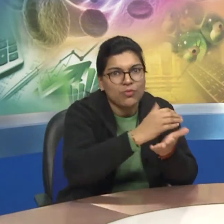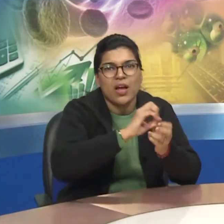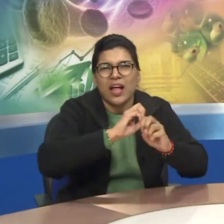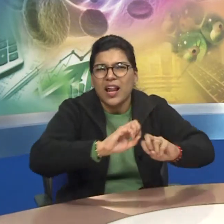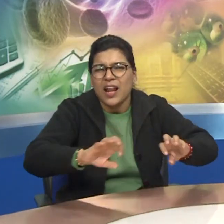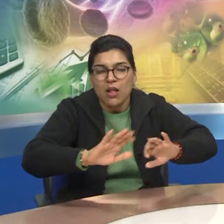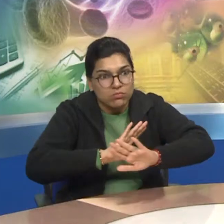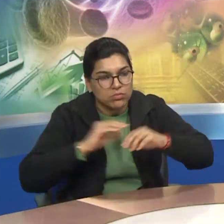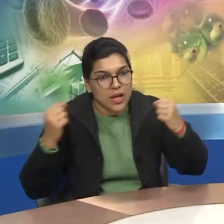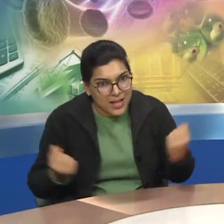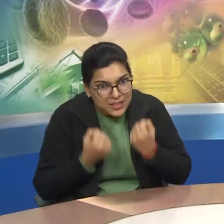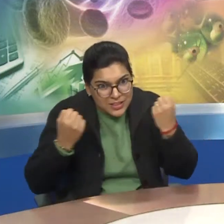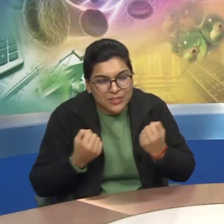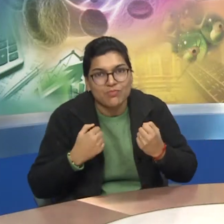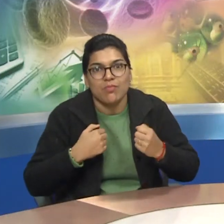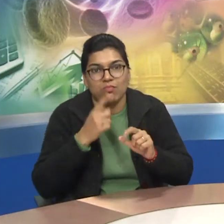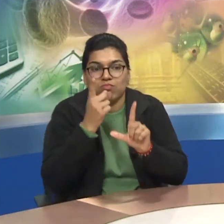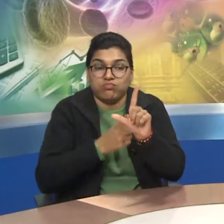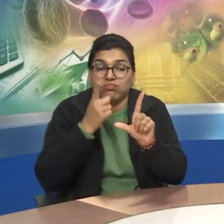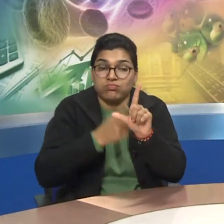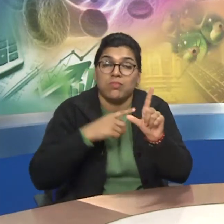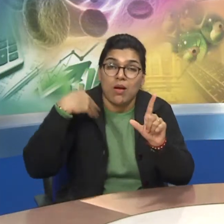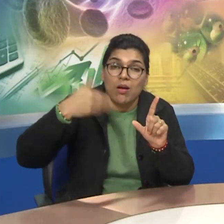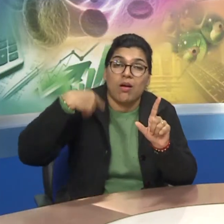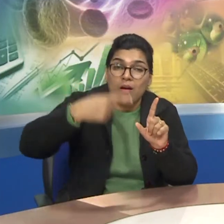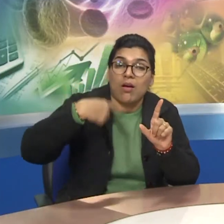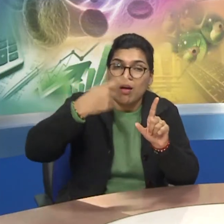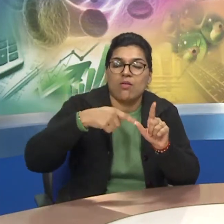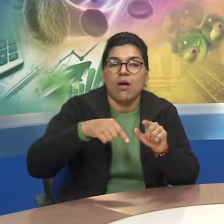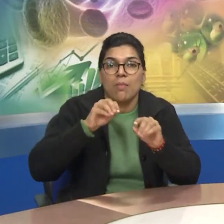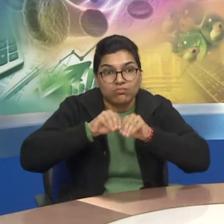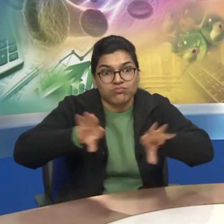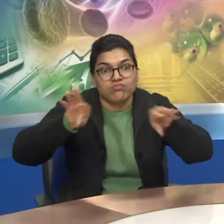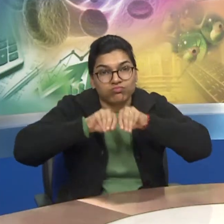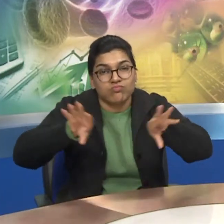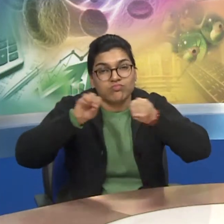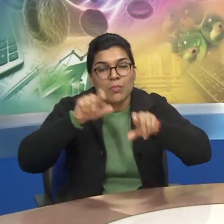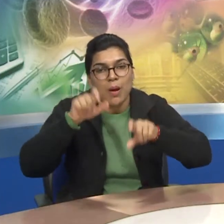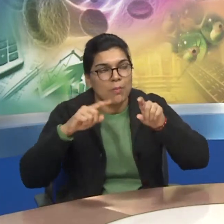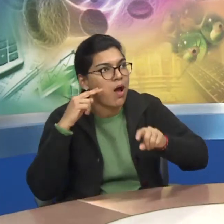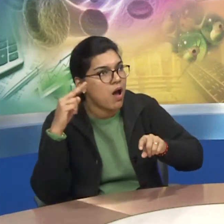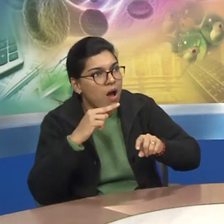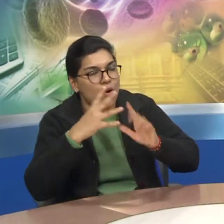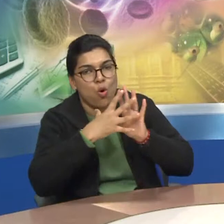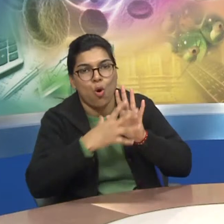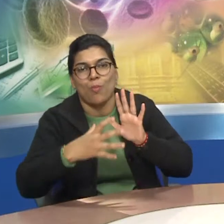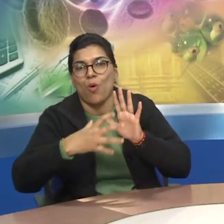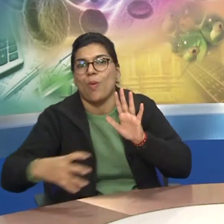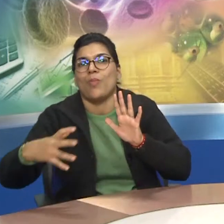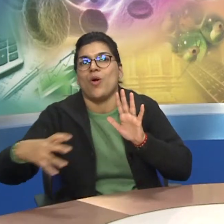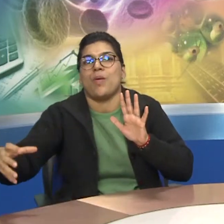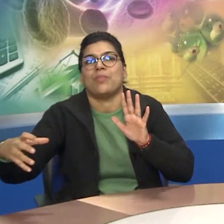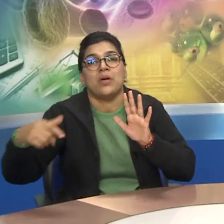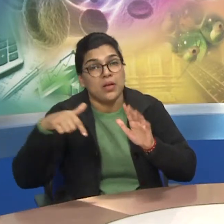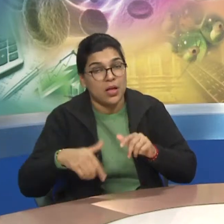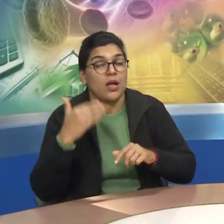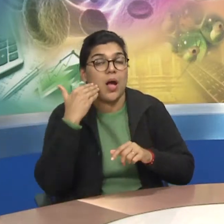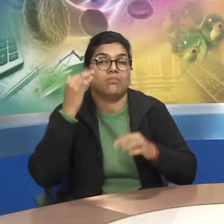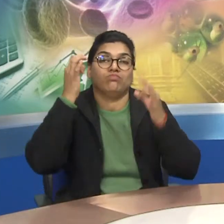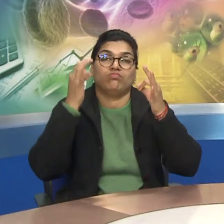stimulated about the environment and to encourage political attention